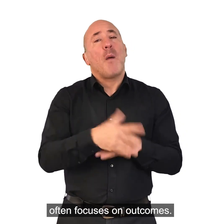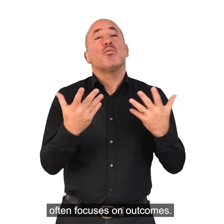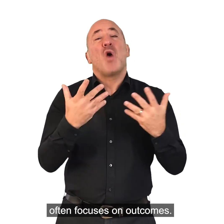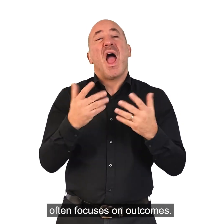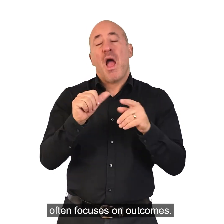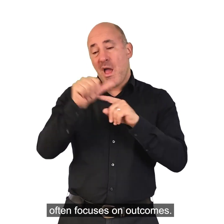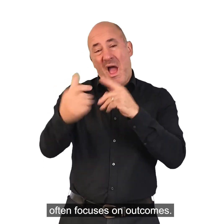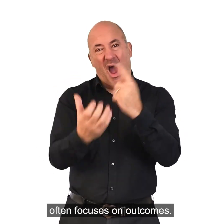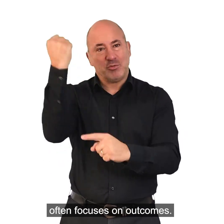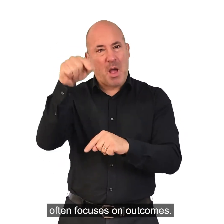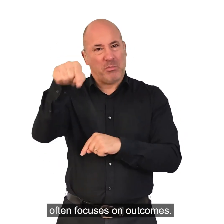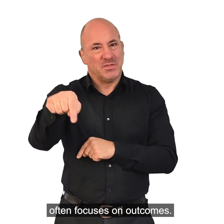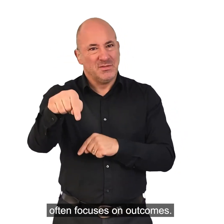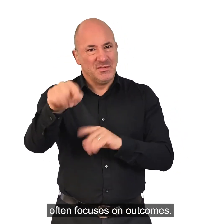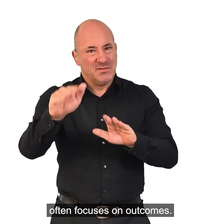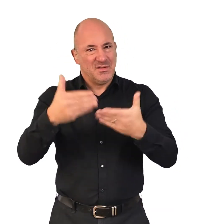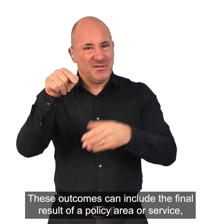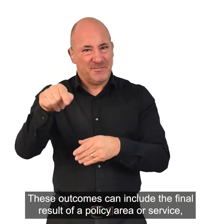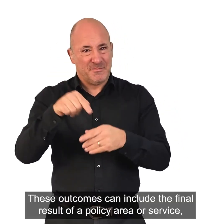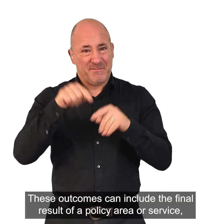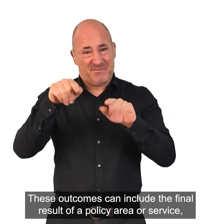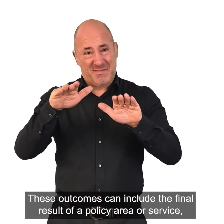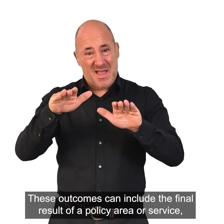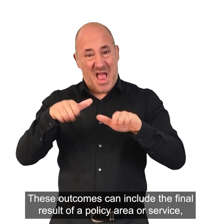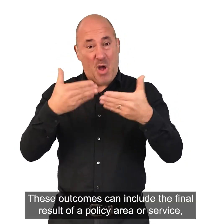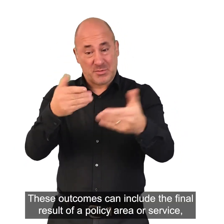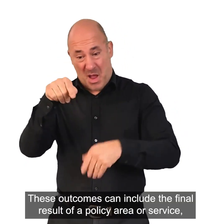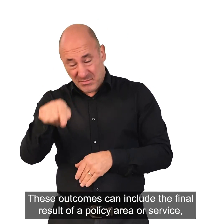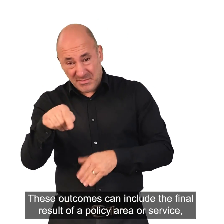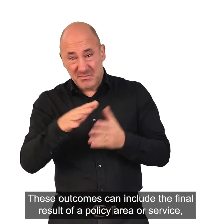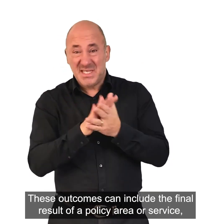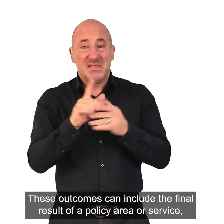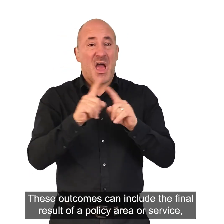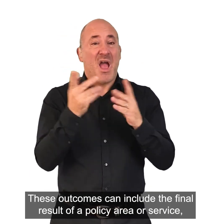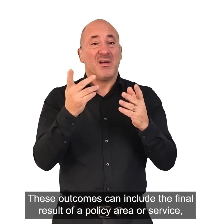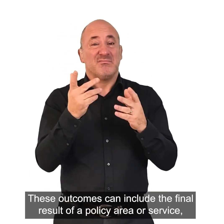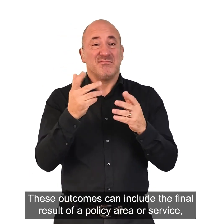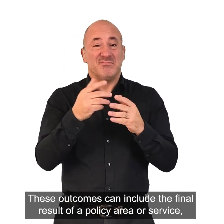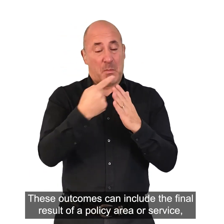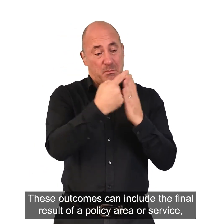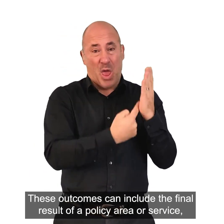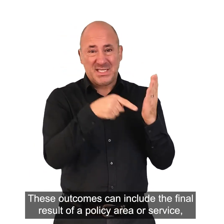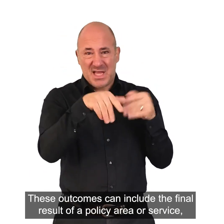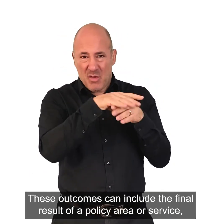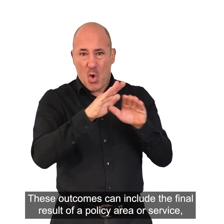often focuses on outcomes. These outcomes can include the final result of a policy area or